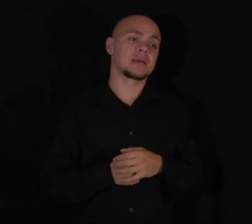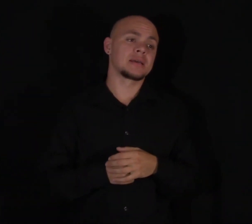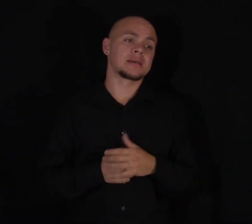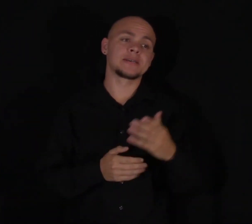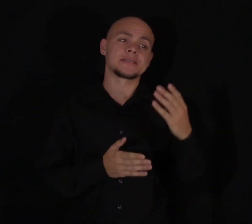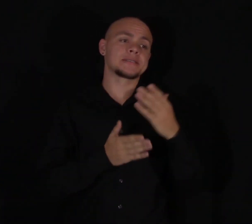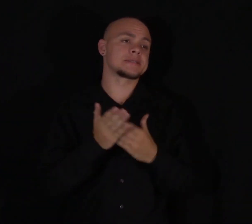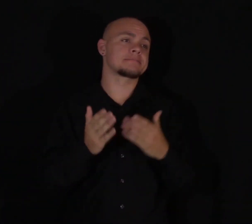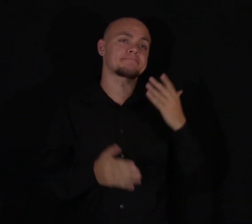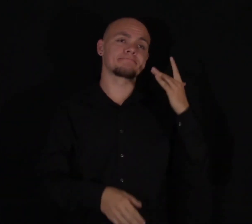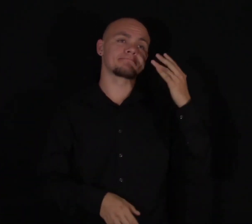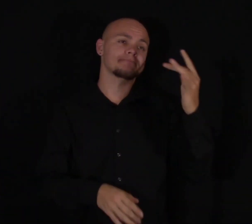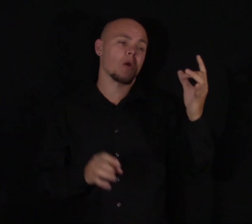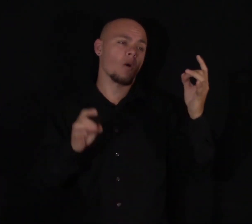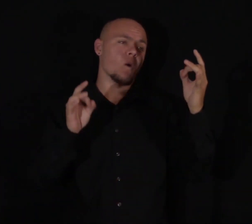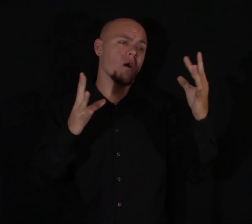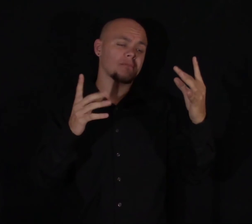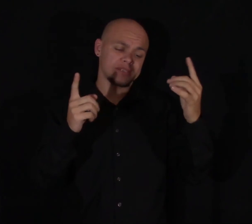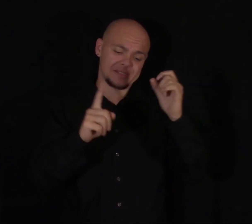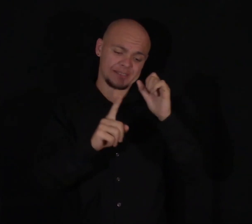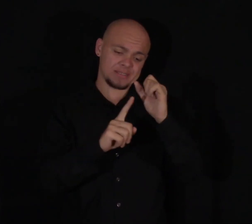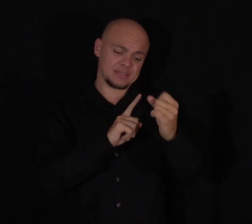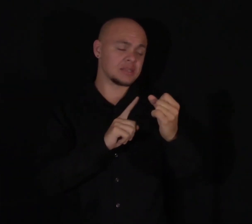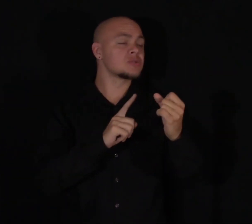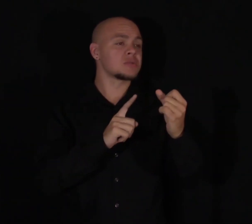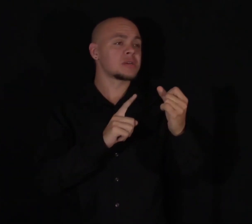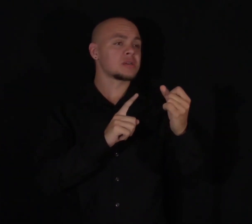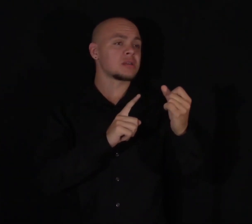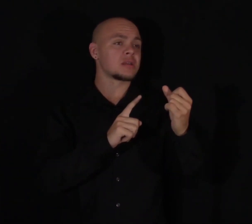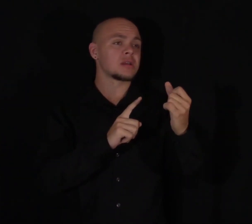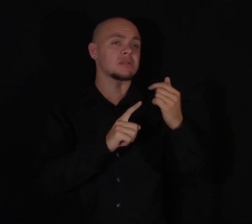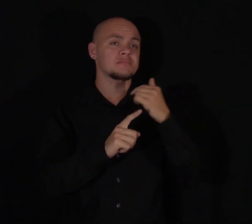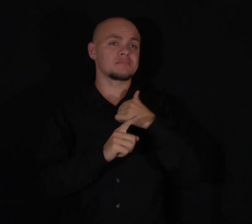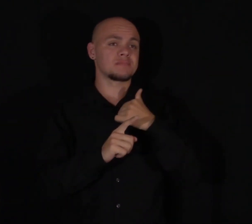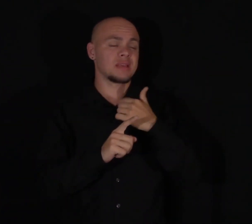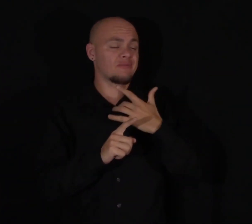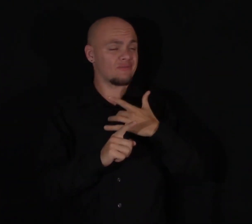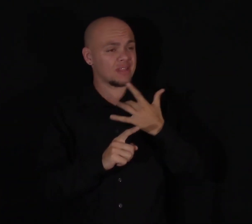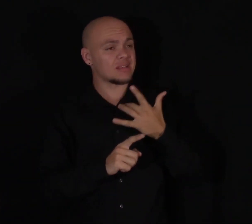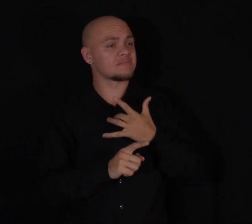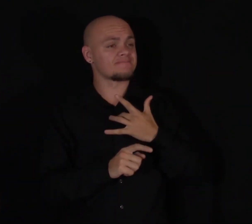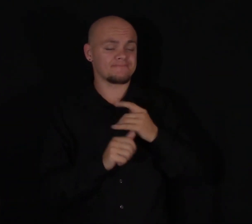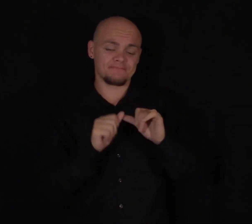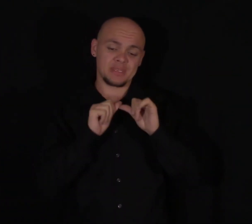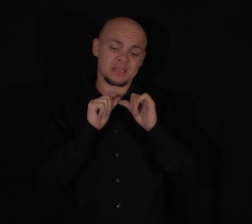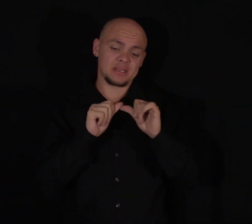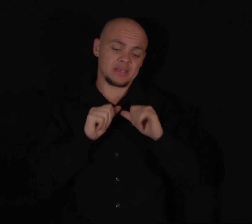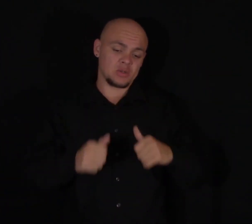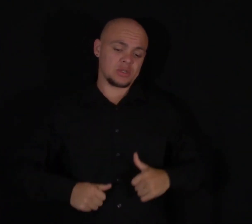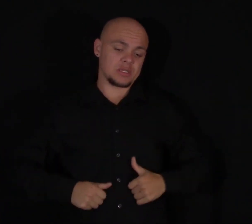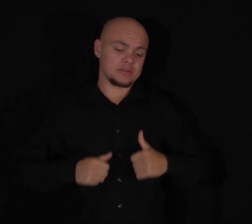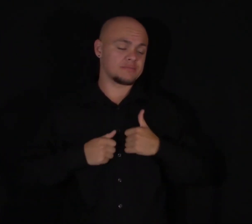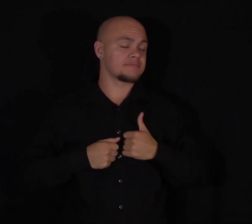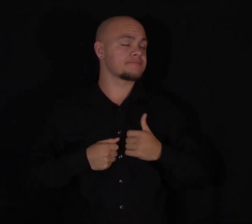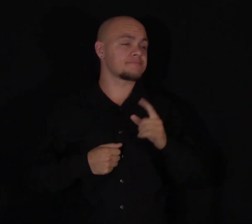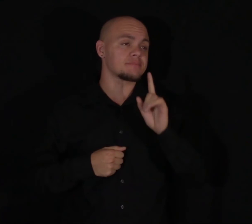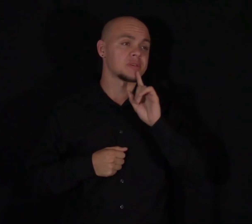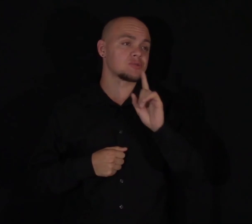most horrible kind hangs over me, and I must live to fulfill it, or surely I should have died on the coffin of